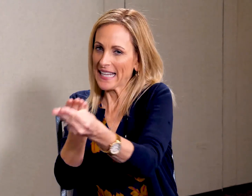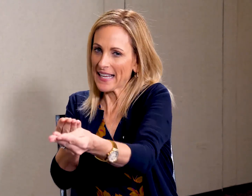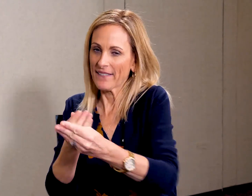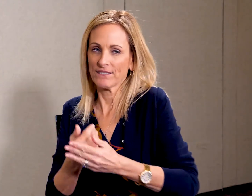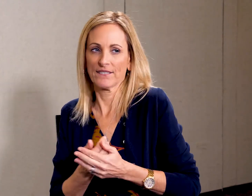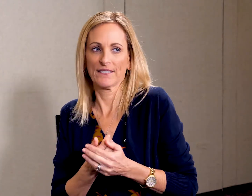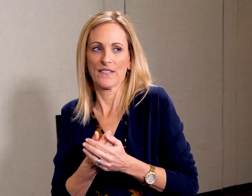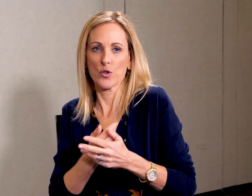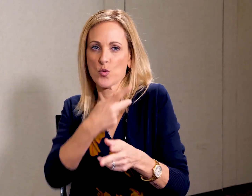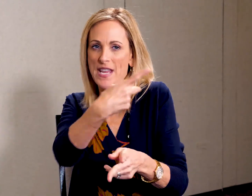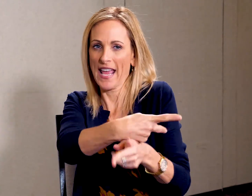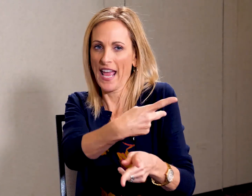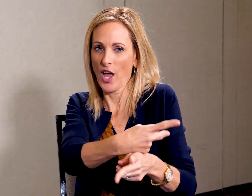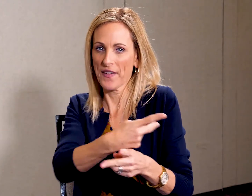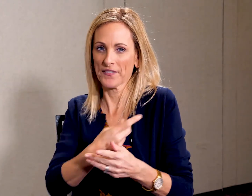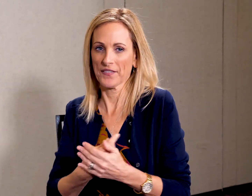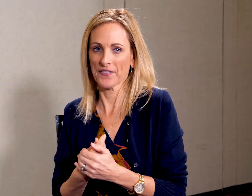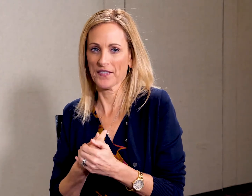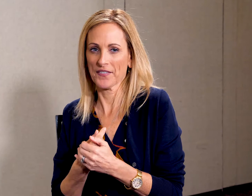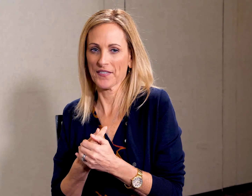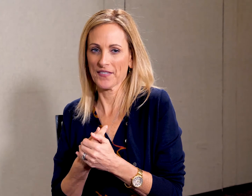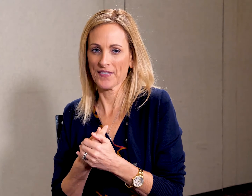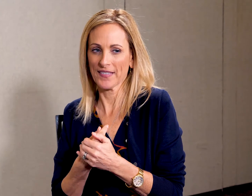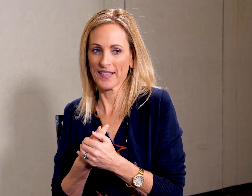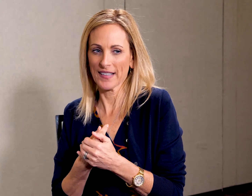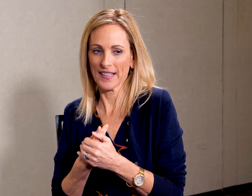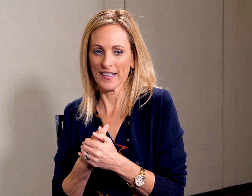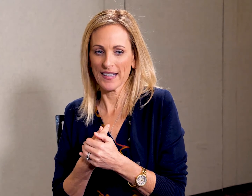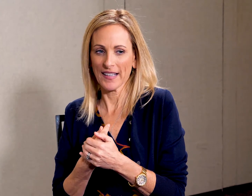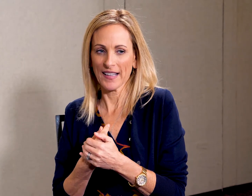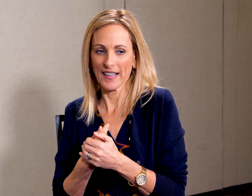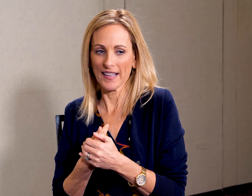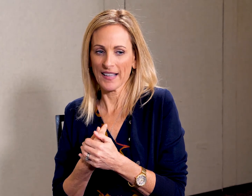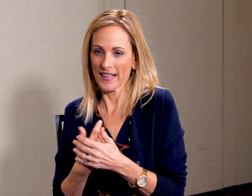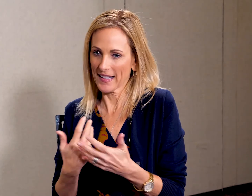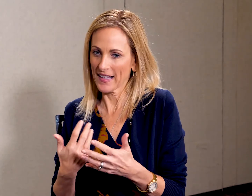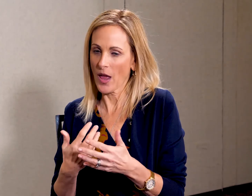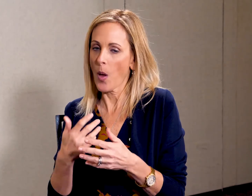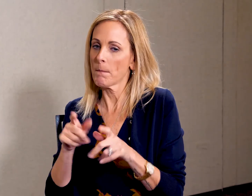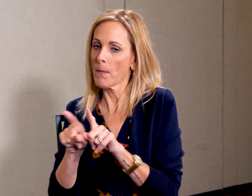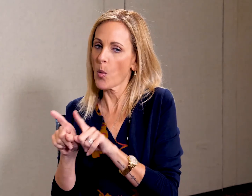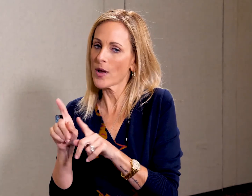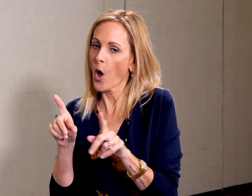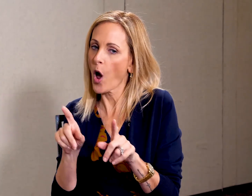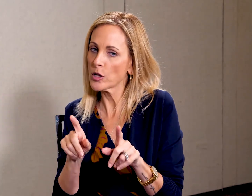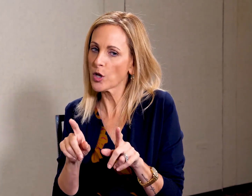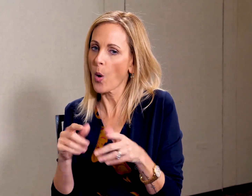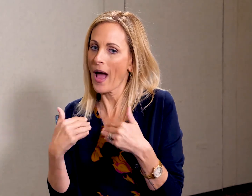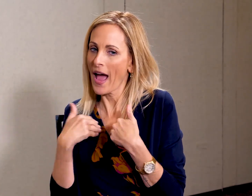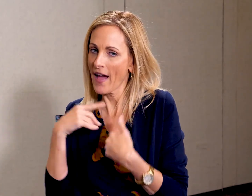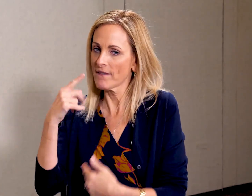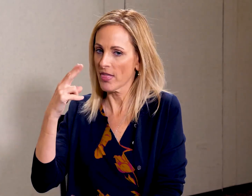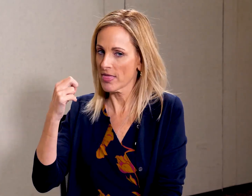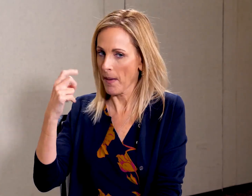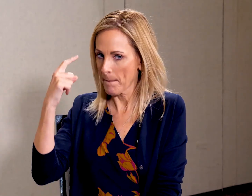Women bring the ability to give, to nurture, to take care of. And we also